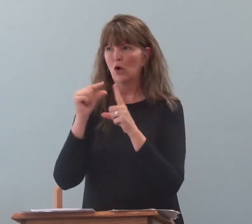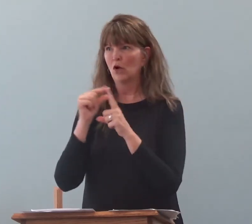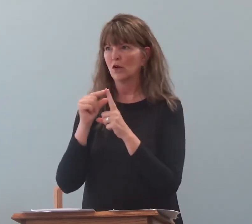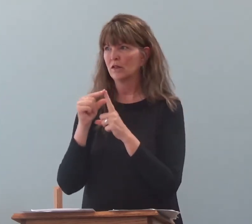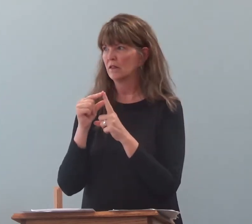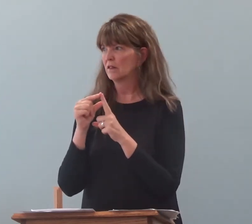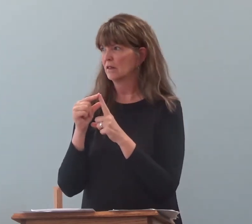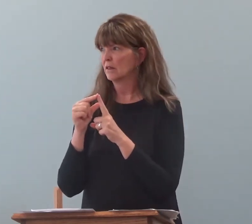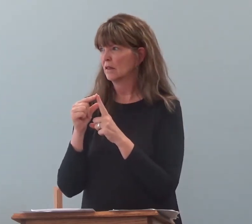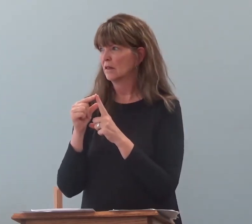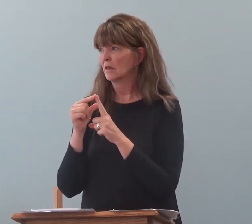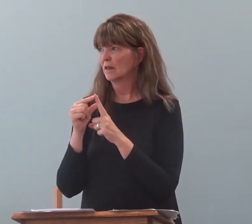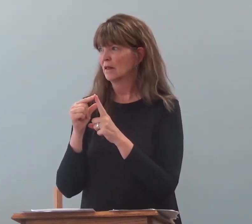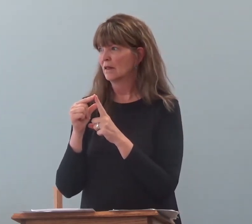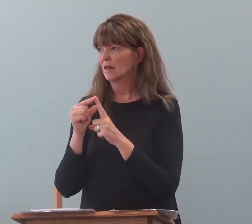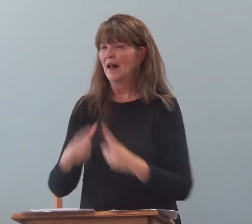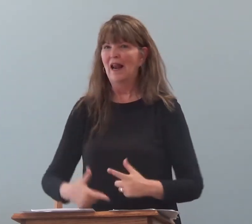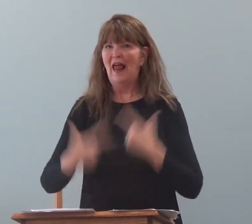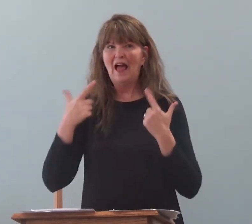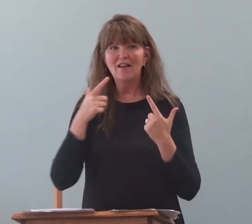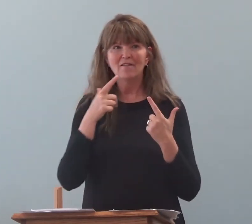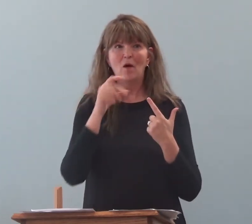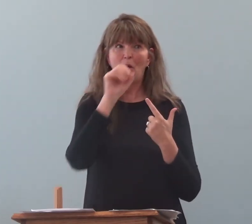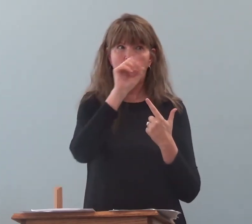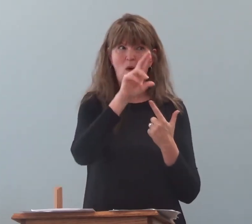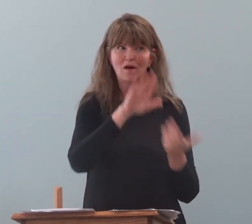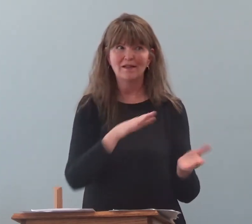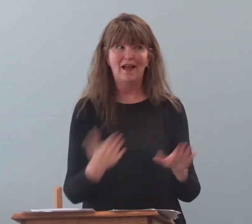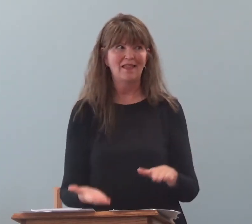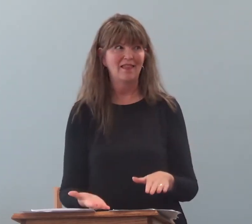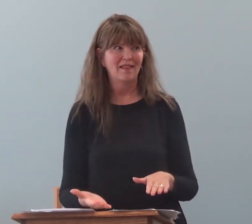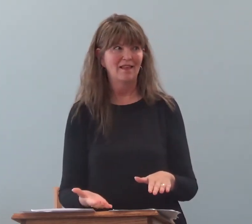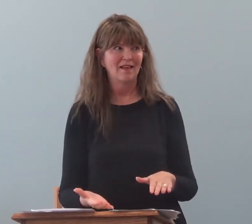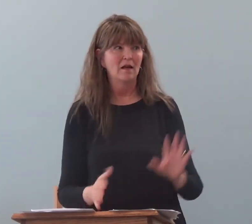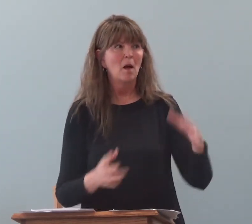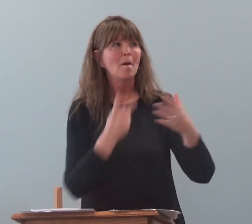incorporates this, the power of life and death is in your words.